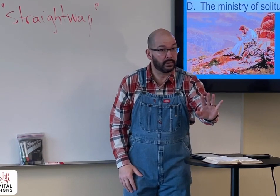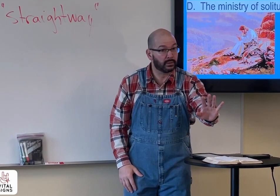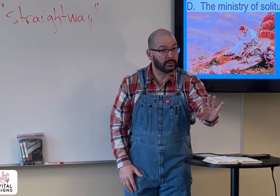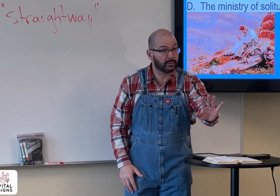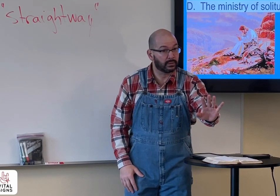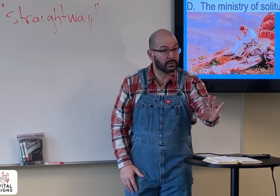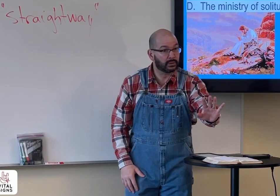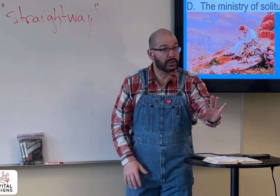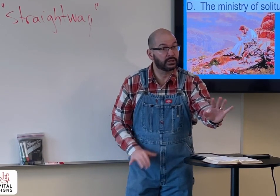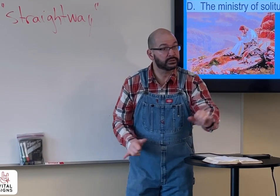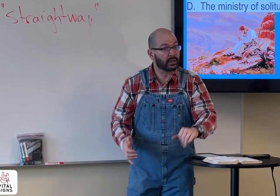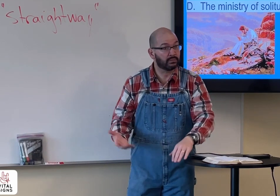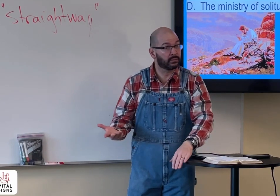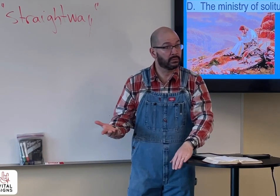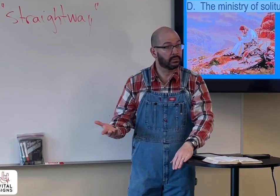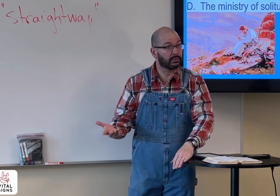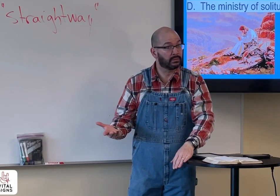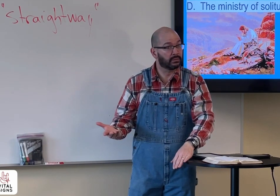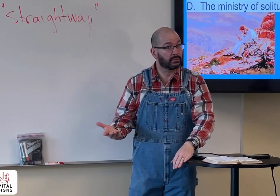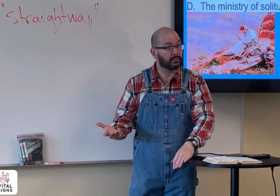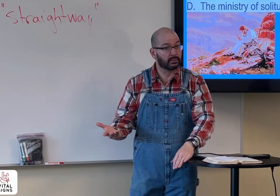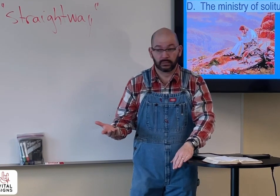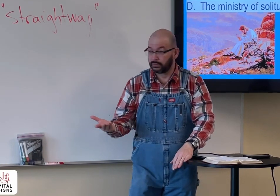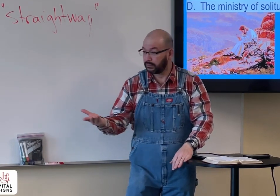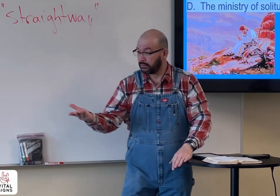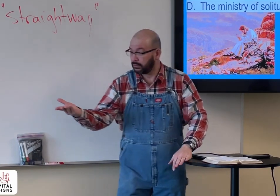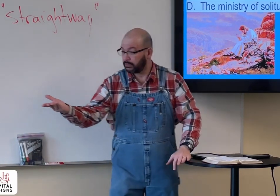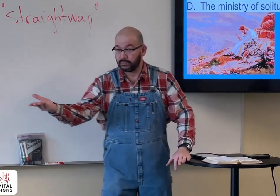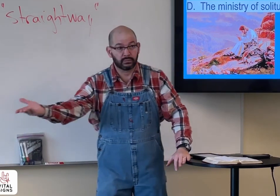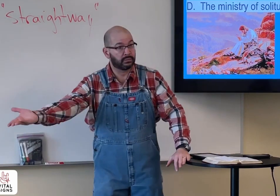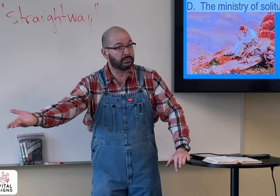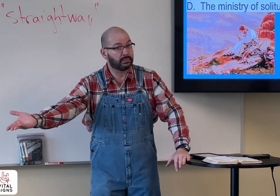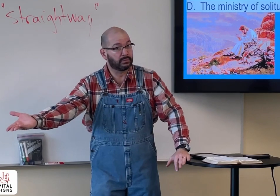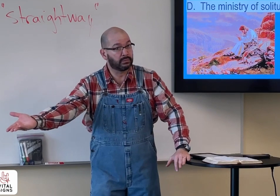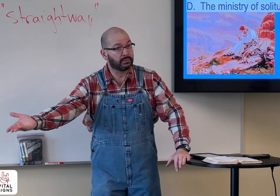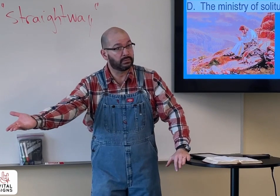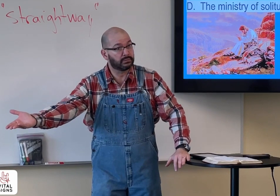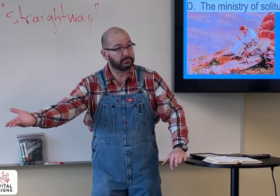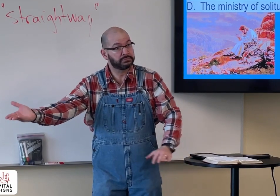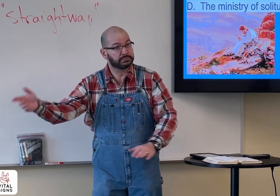Say, whoa, hang on a second. That doesn't change anything. These disciples,